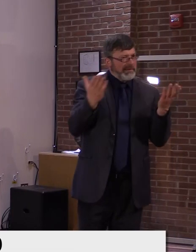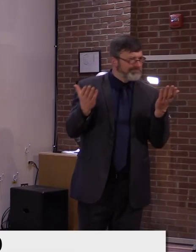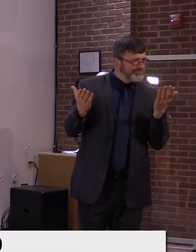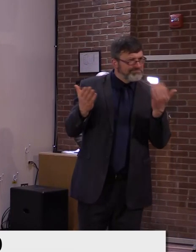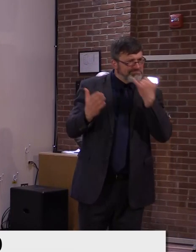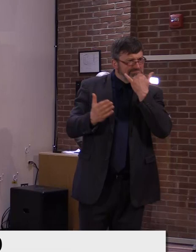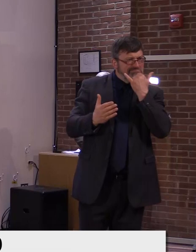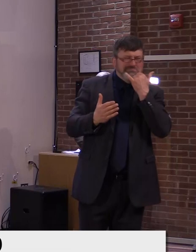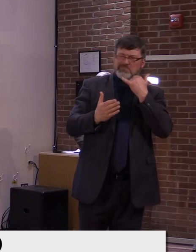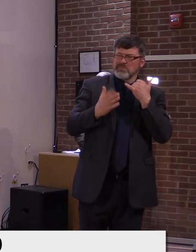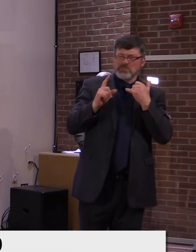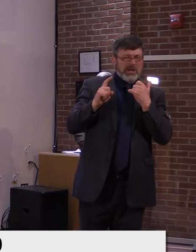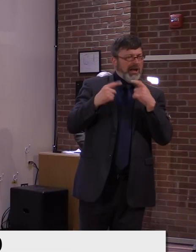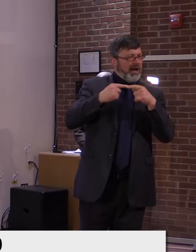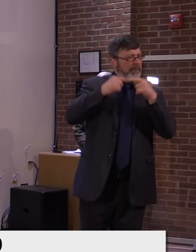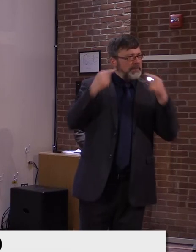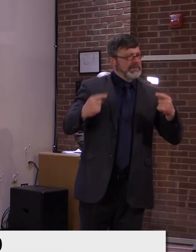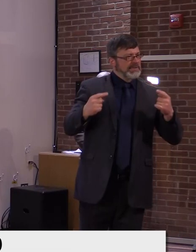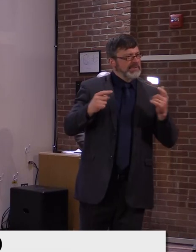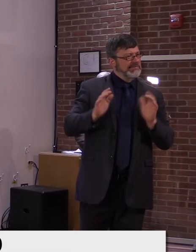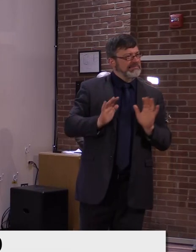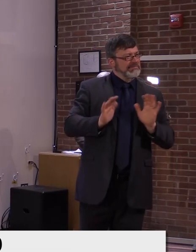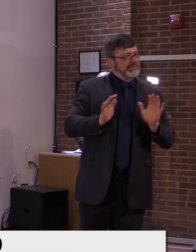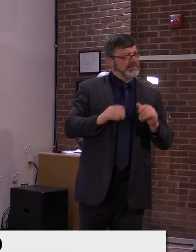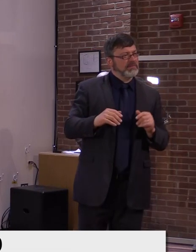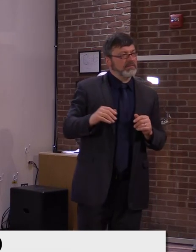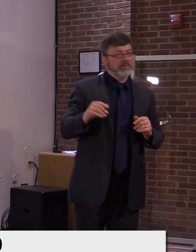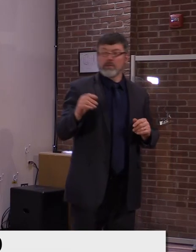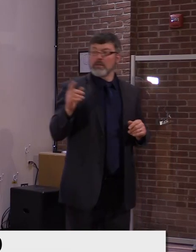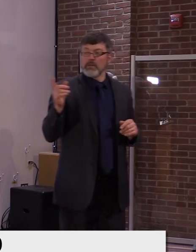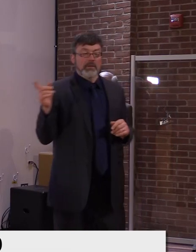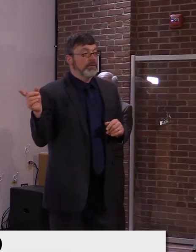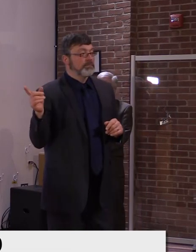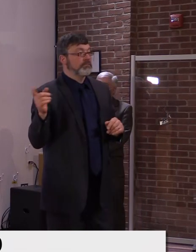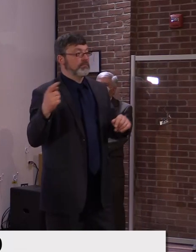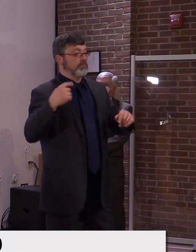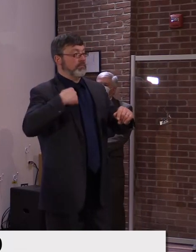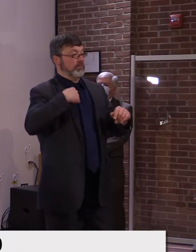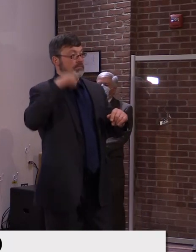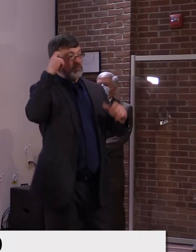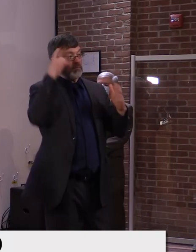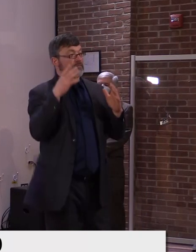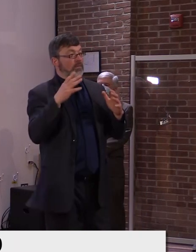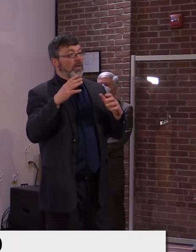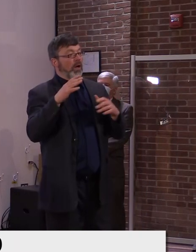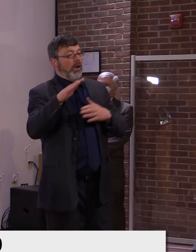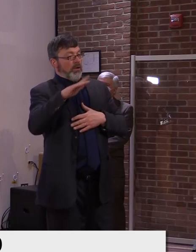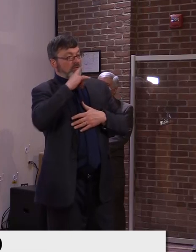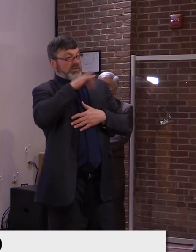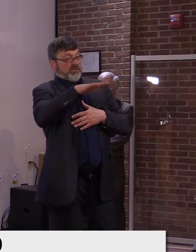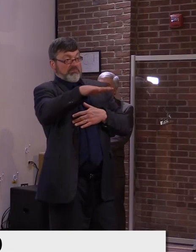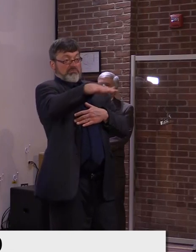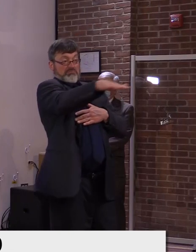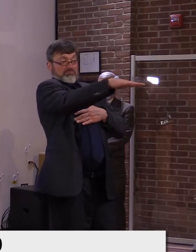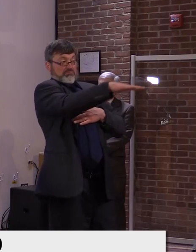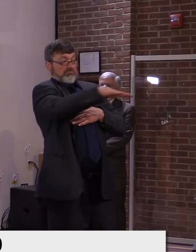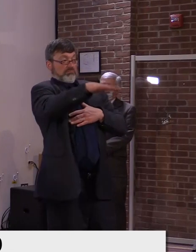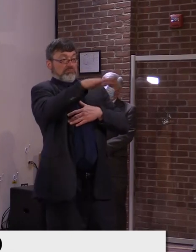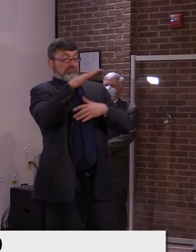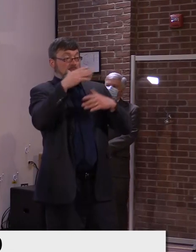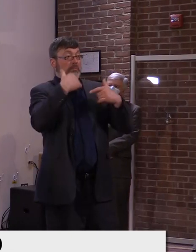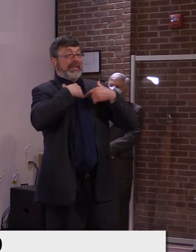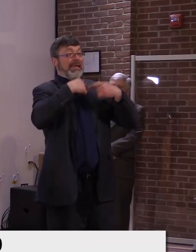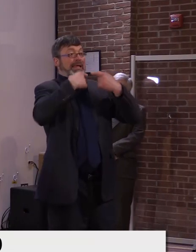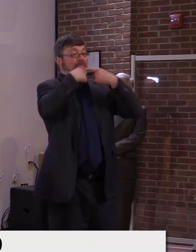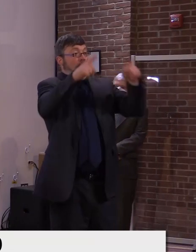have given communities the opportunity to take stricter action. If any of your communities up in the